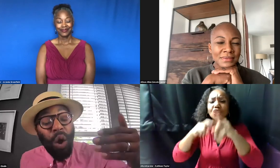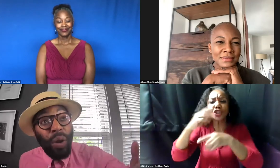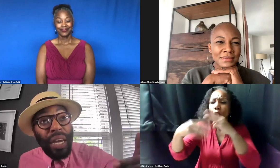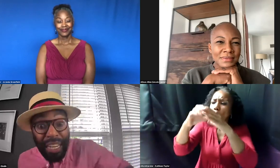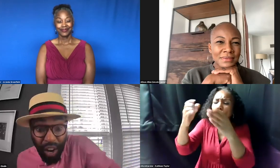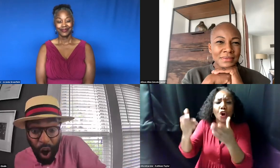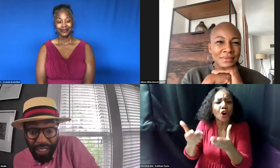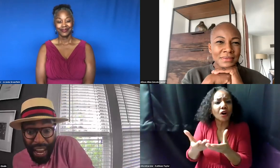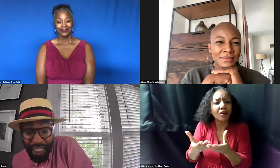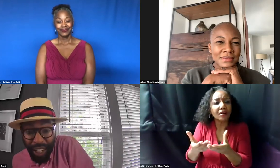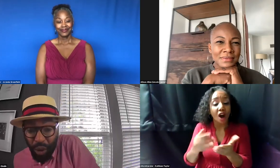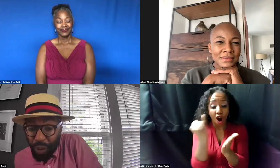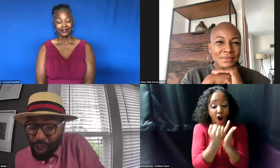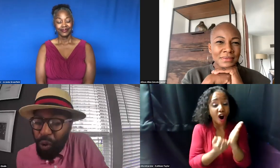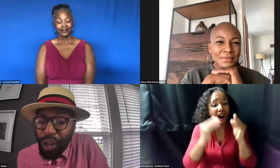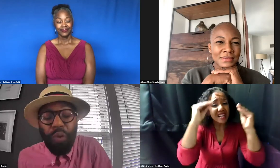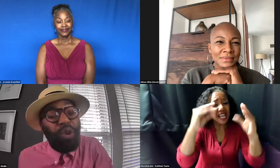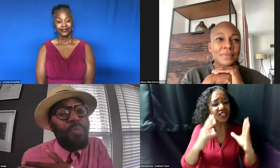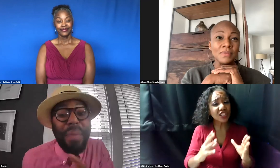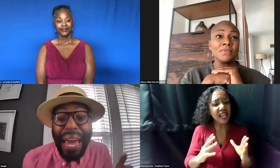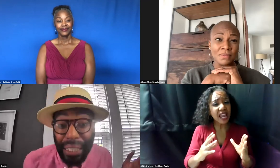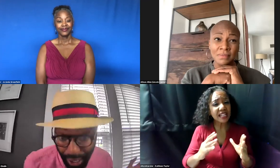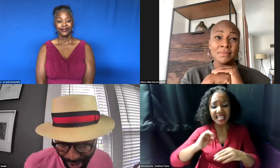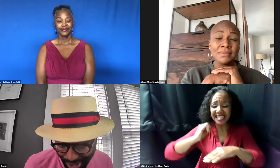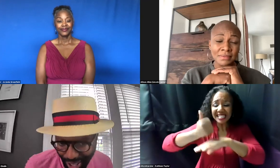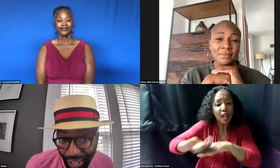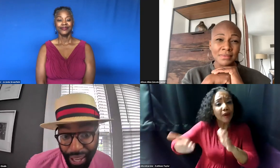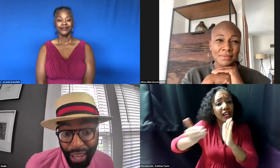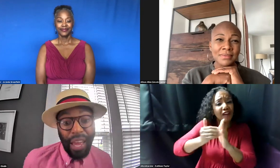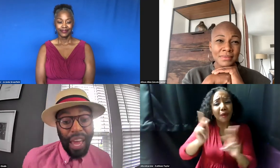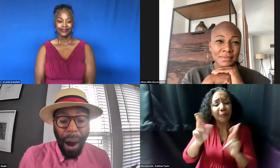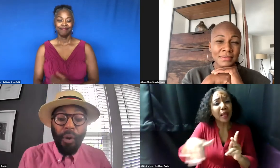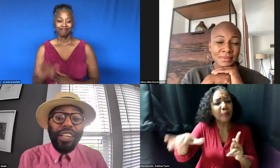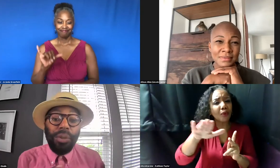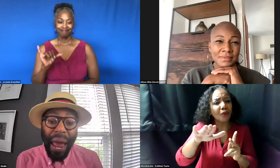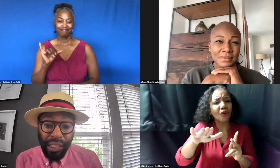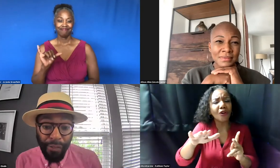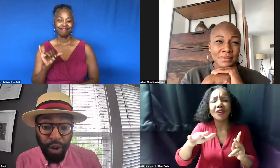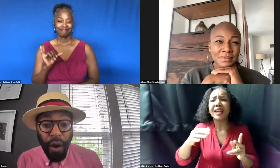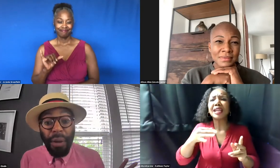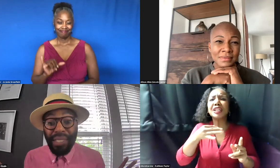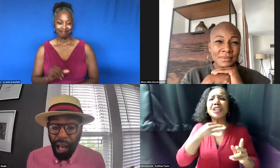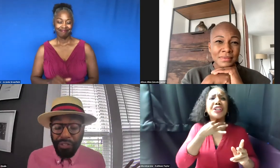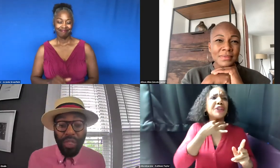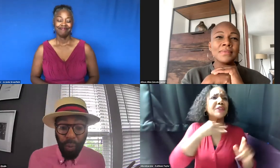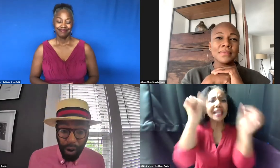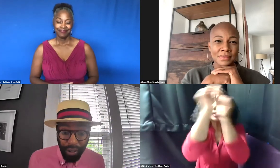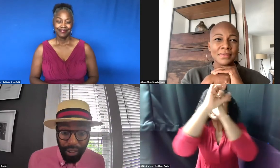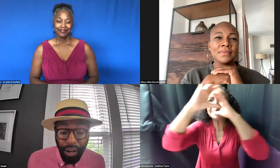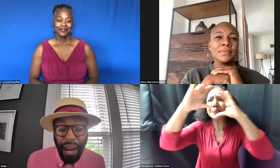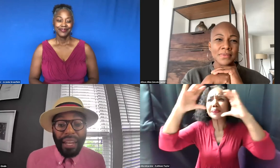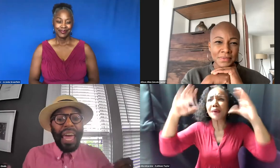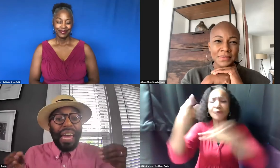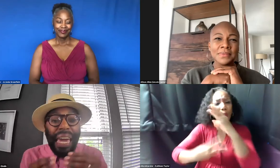that we need arts educators to restore to humanity mm-hmm. a more expansive view of themselves and the